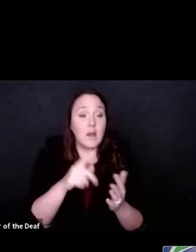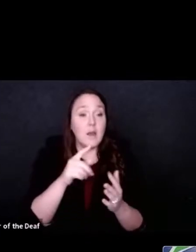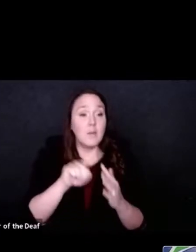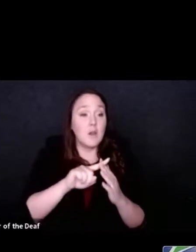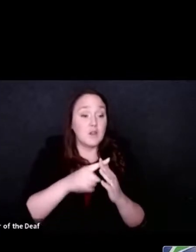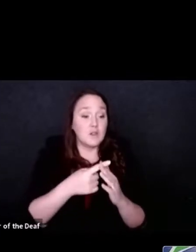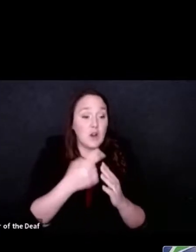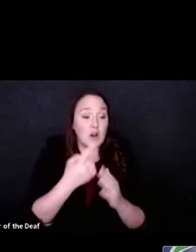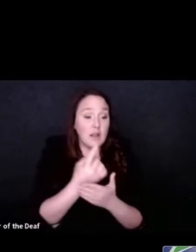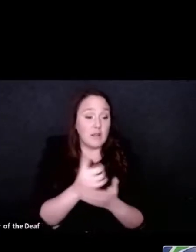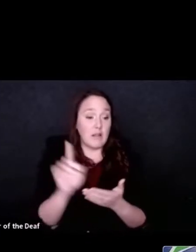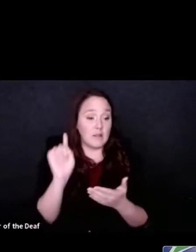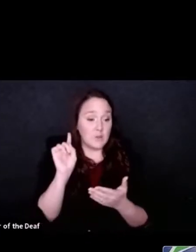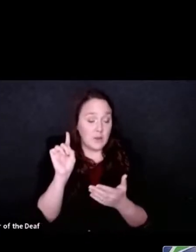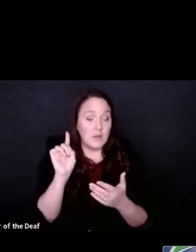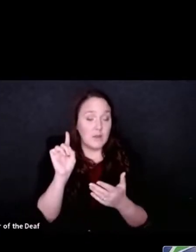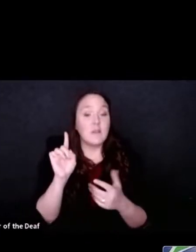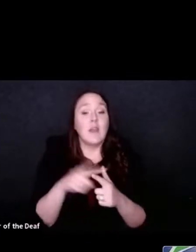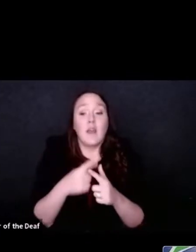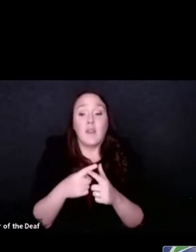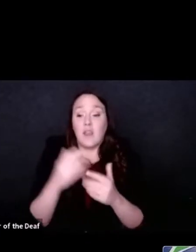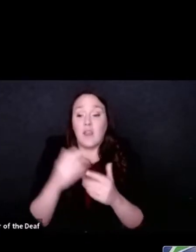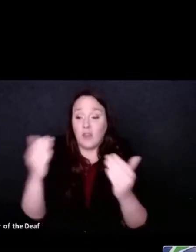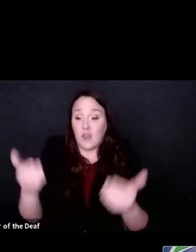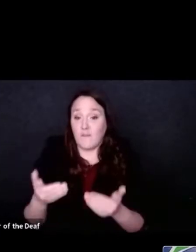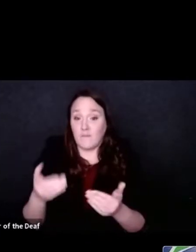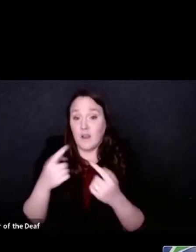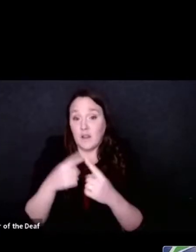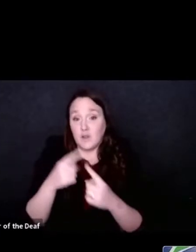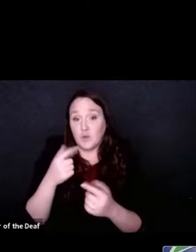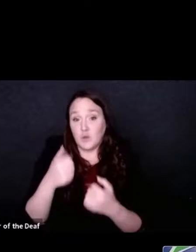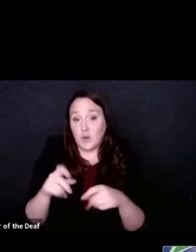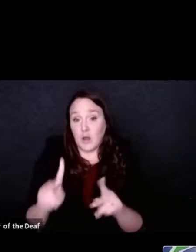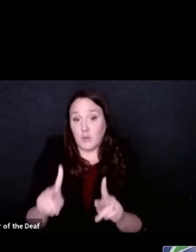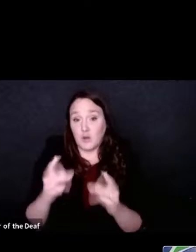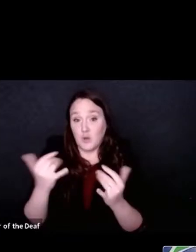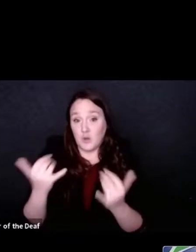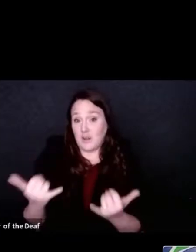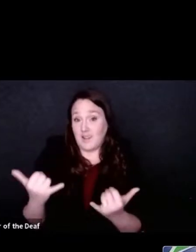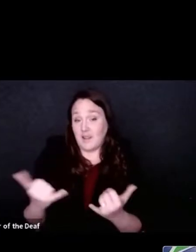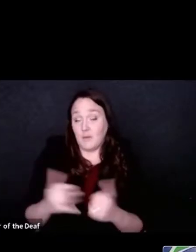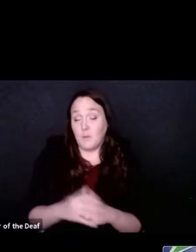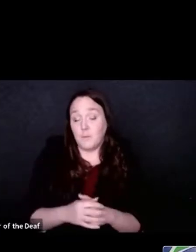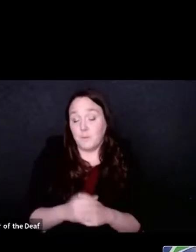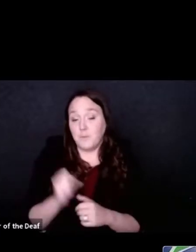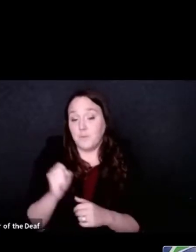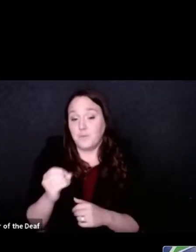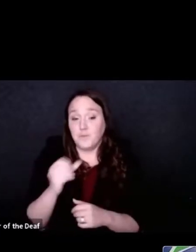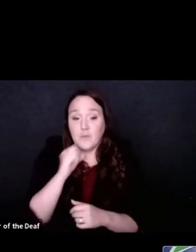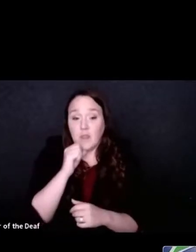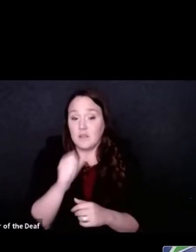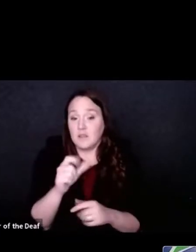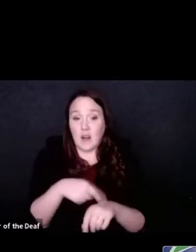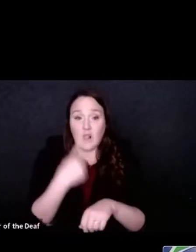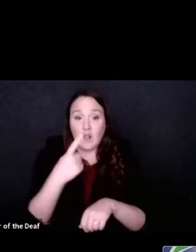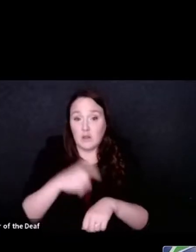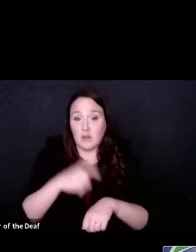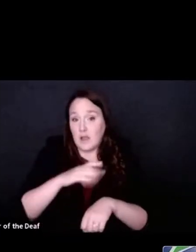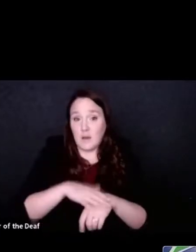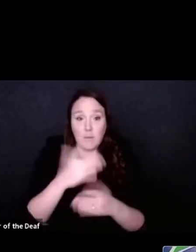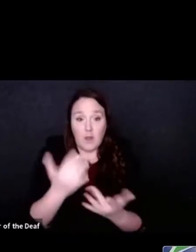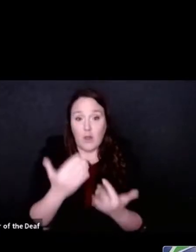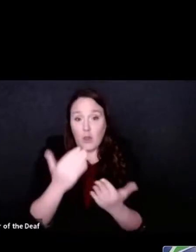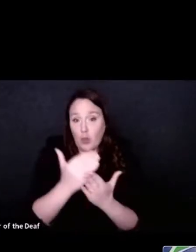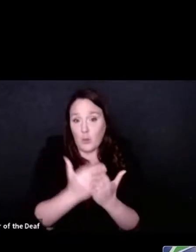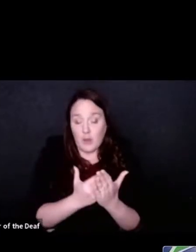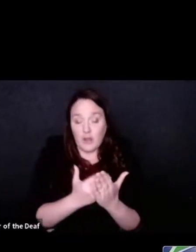past week are getting invited to opportunities as we speak. So it is not a long time for our wait list. I also do